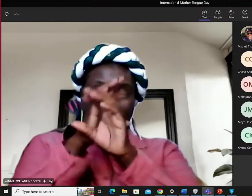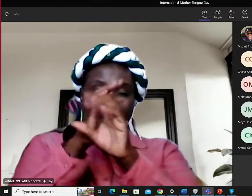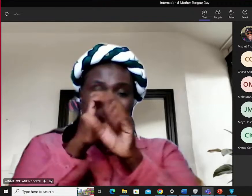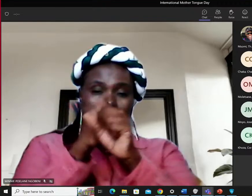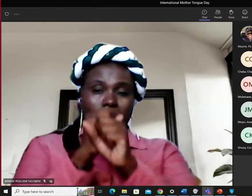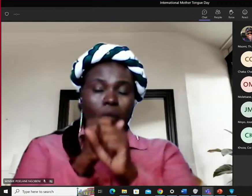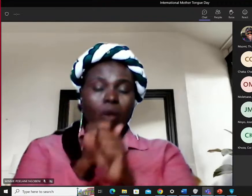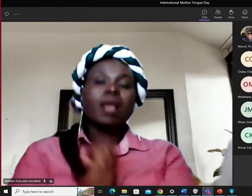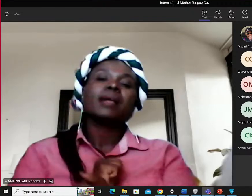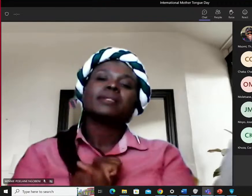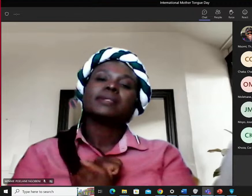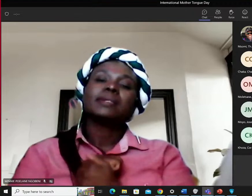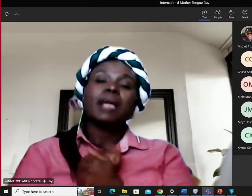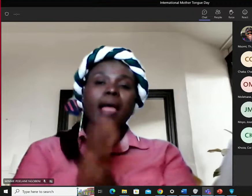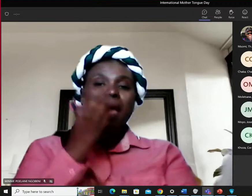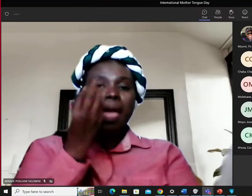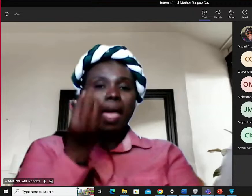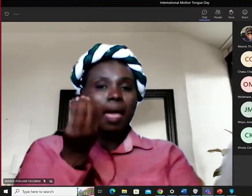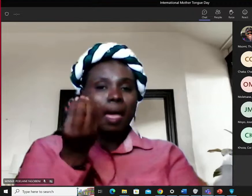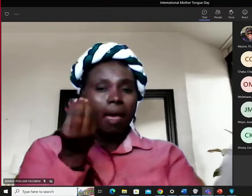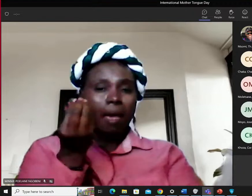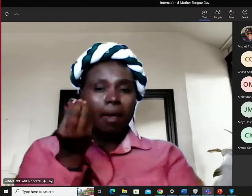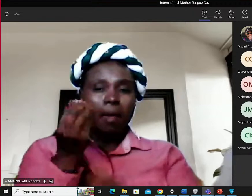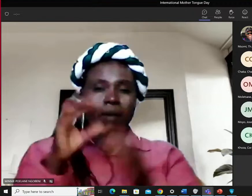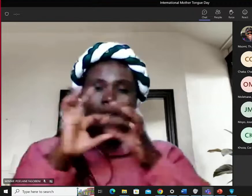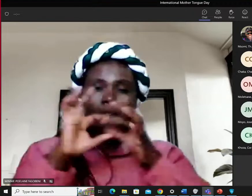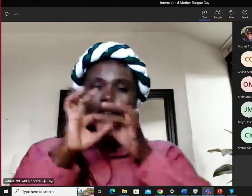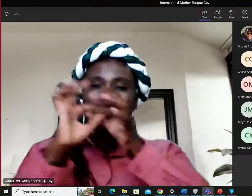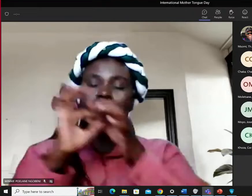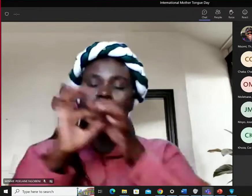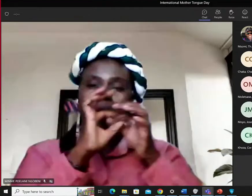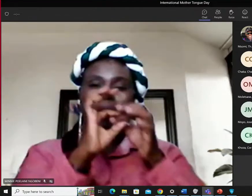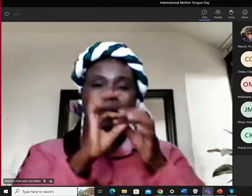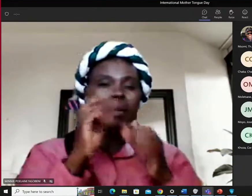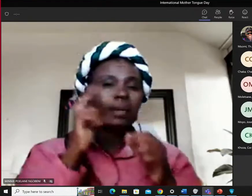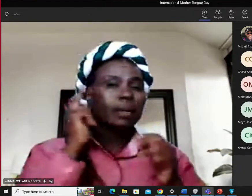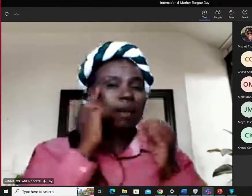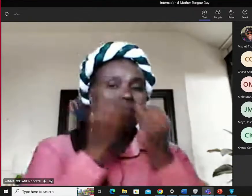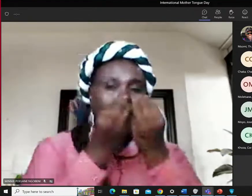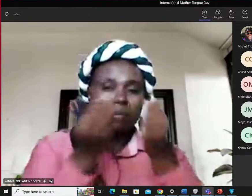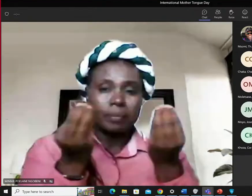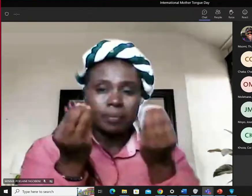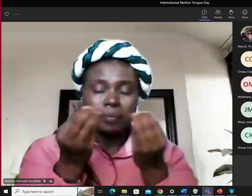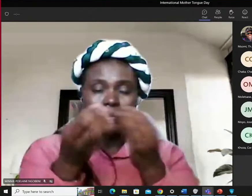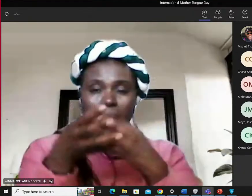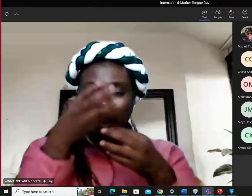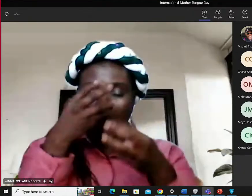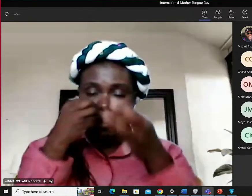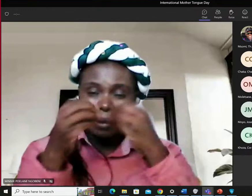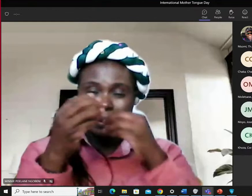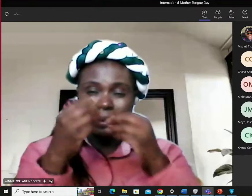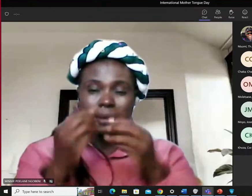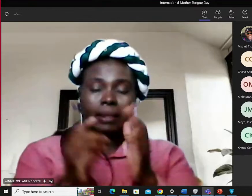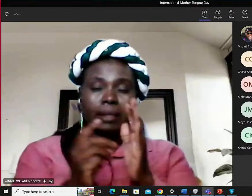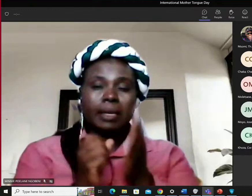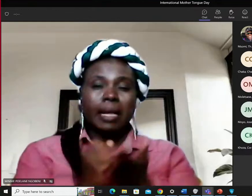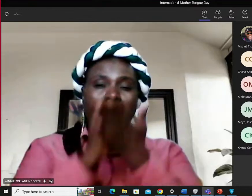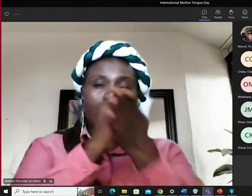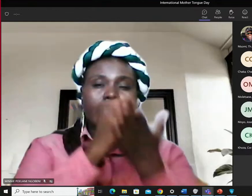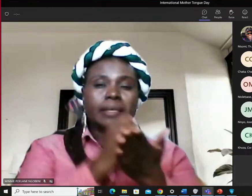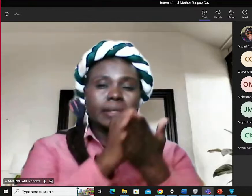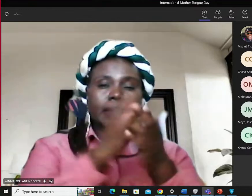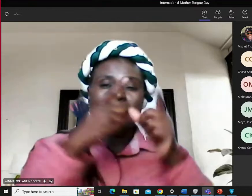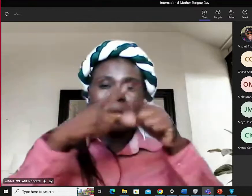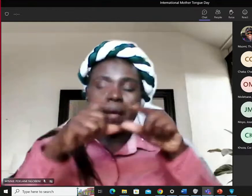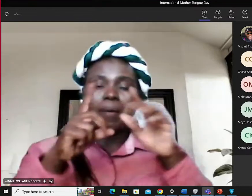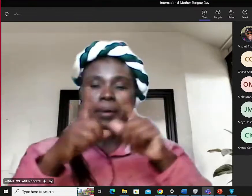It encourages learning in deaf children. It assists in language development. Hearing